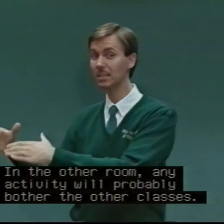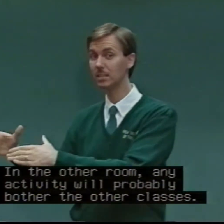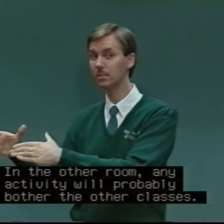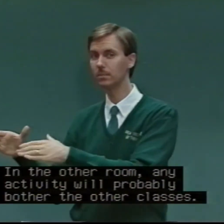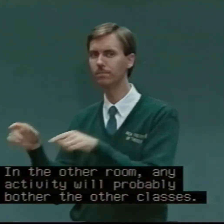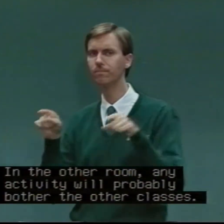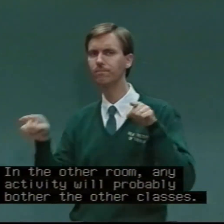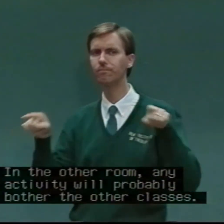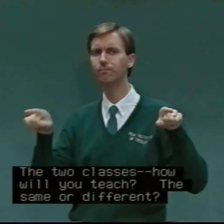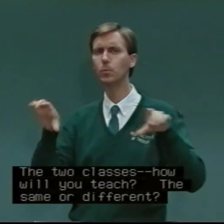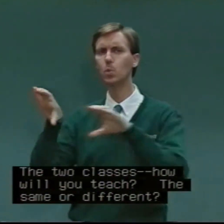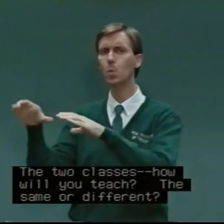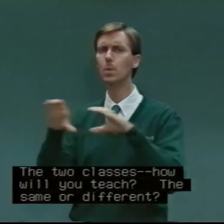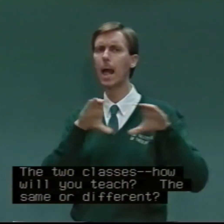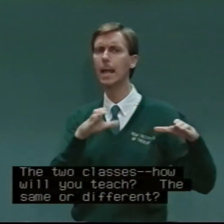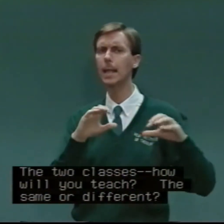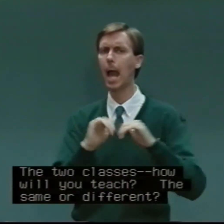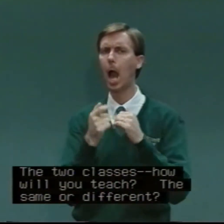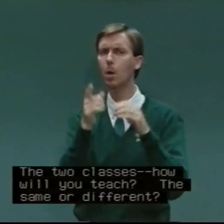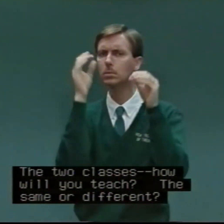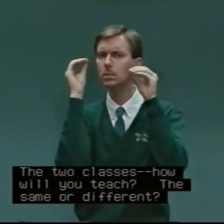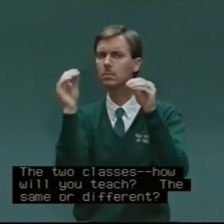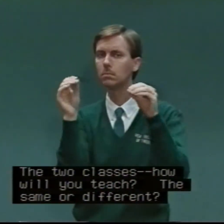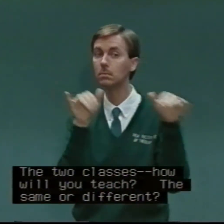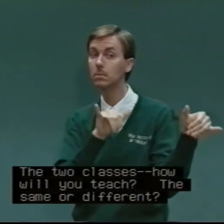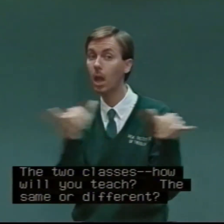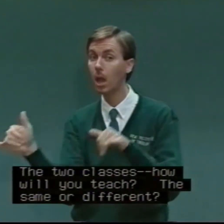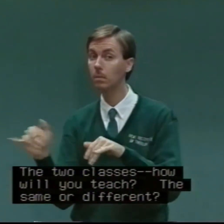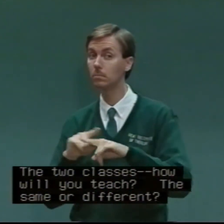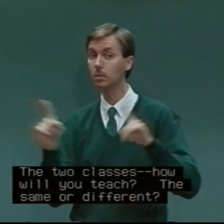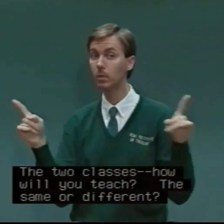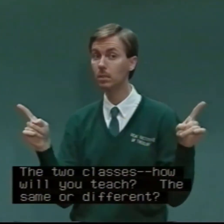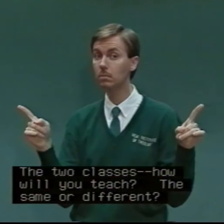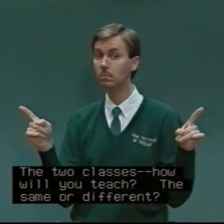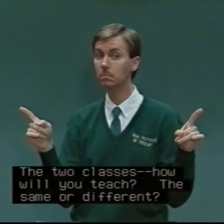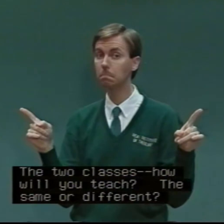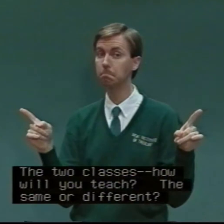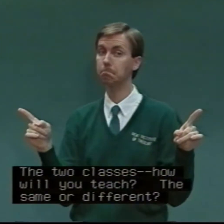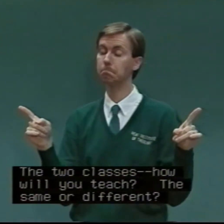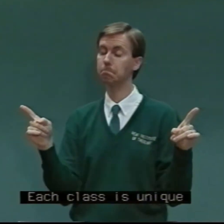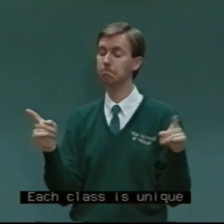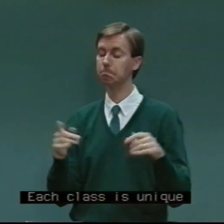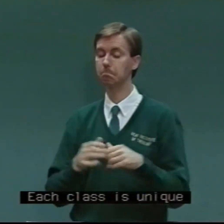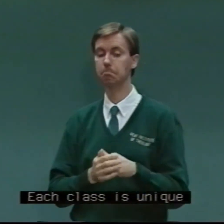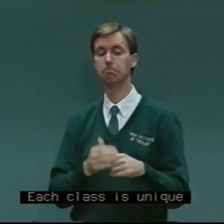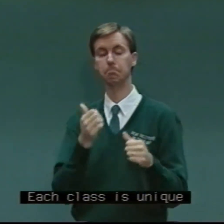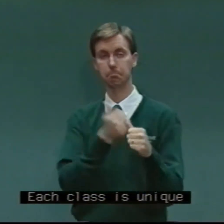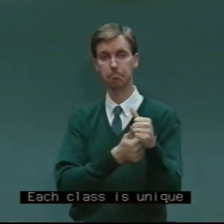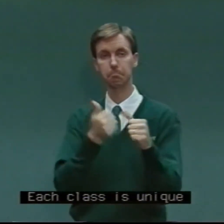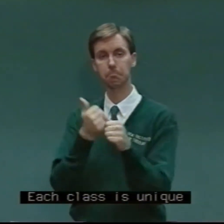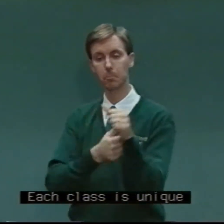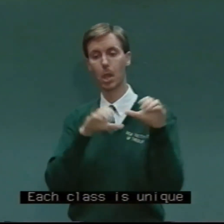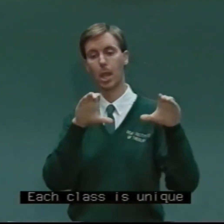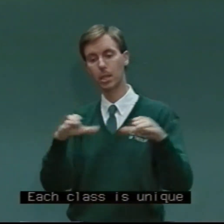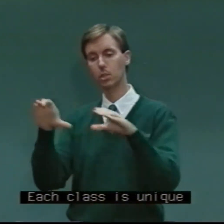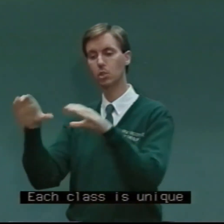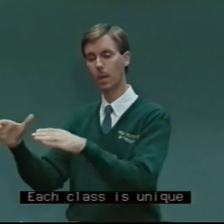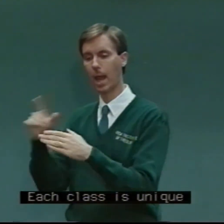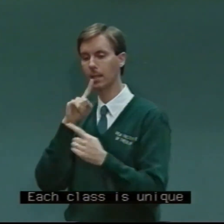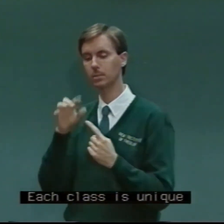any activity will probably bother the other class. The two classes, how will you teach? The same or different? Each class is unique.